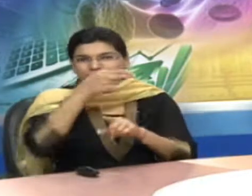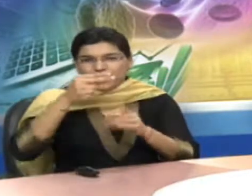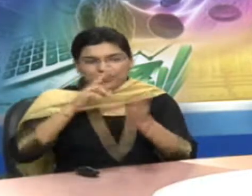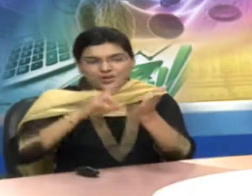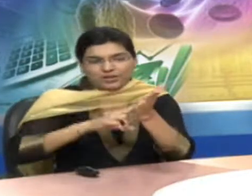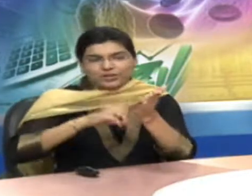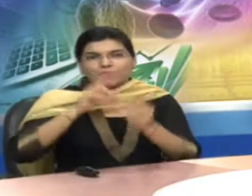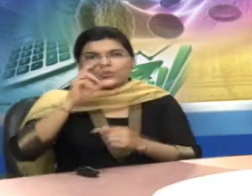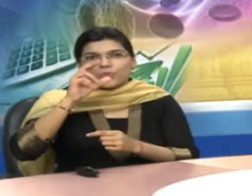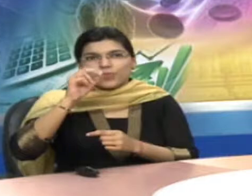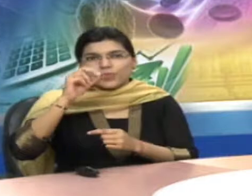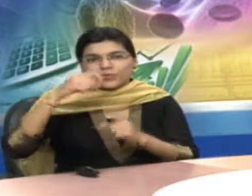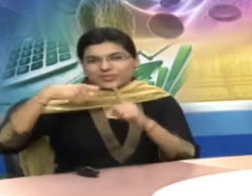see those places,